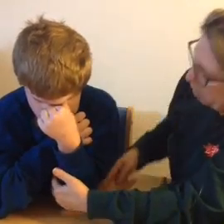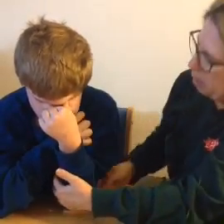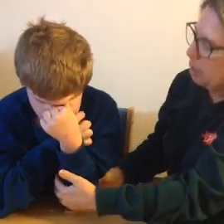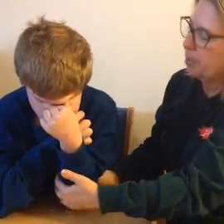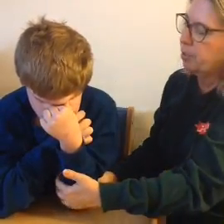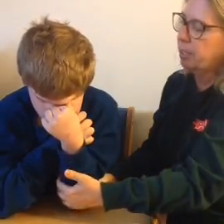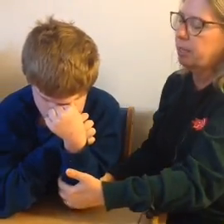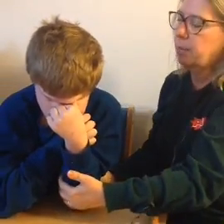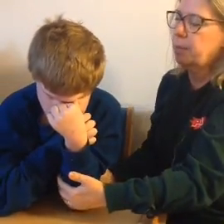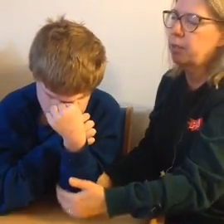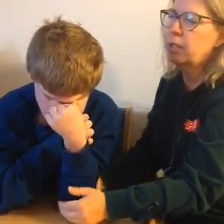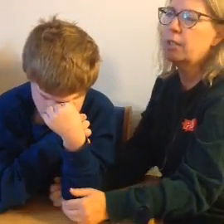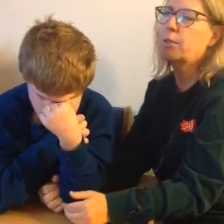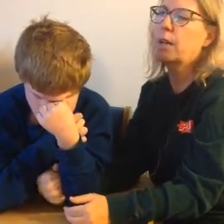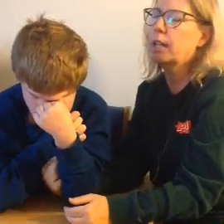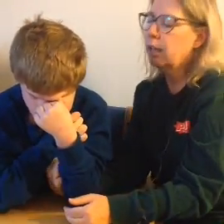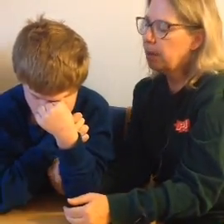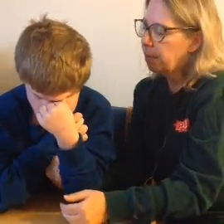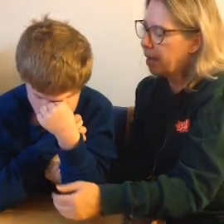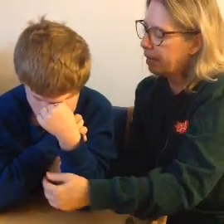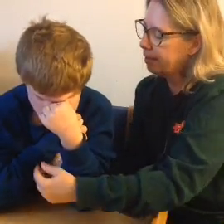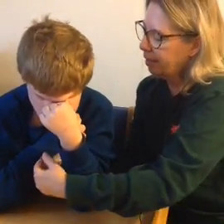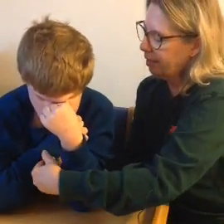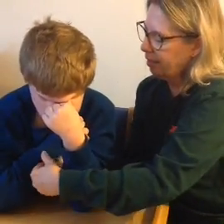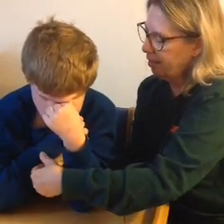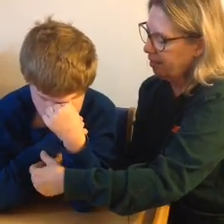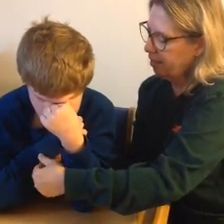I'll come underneath, it might be a little less threatening. Maxie,